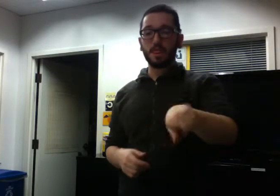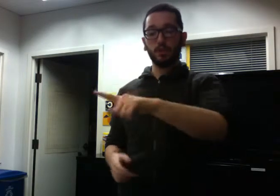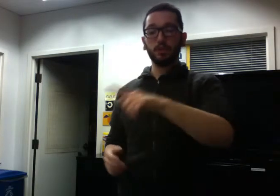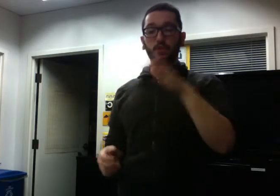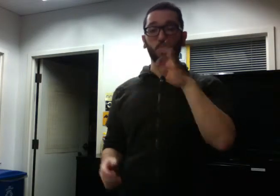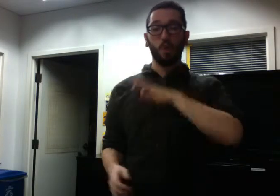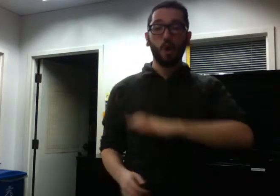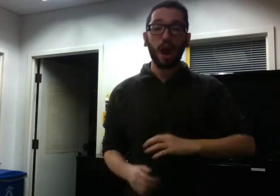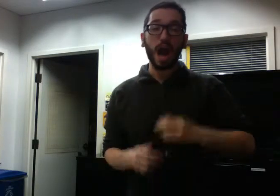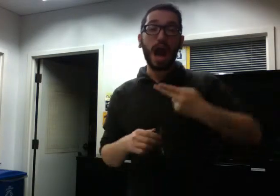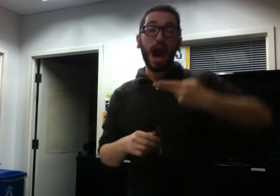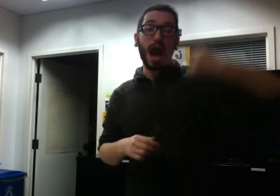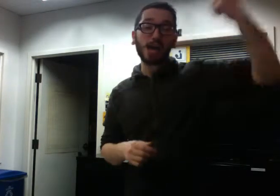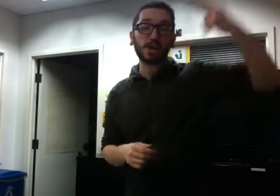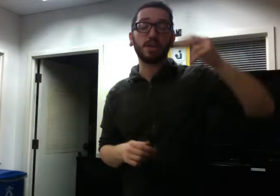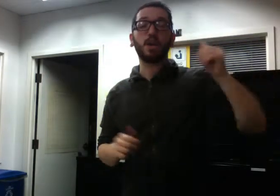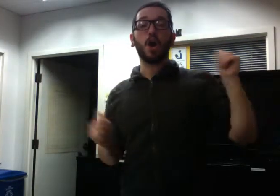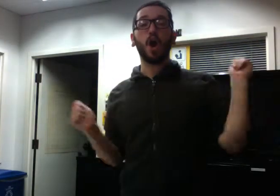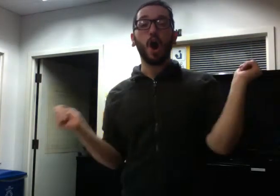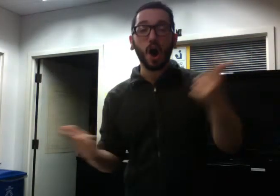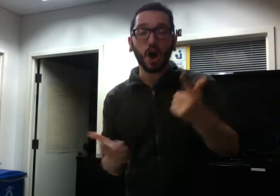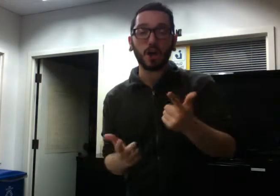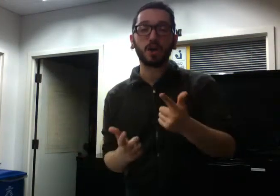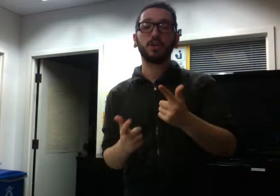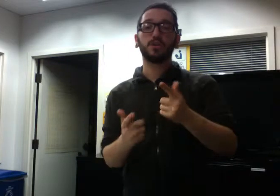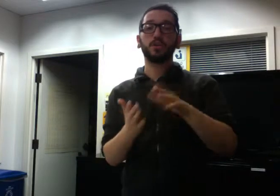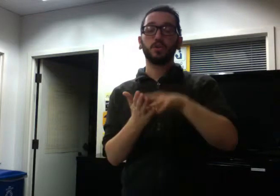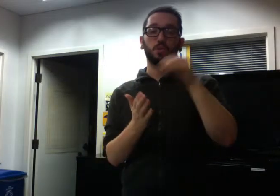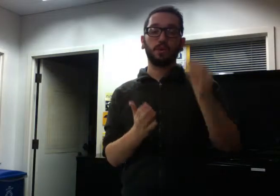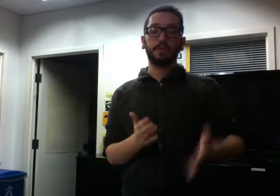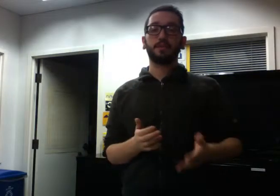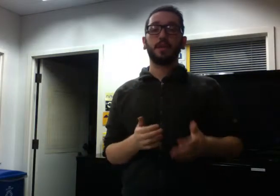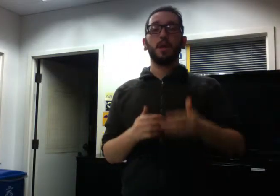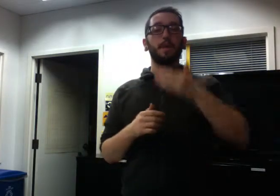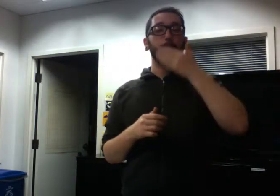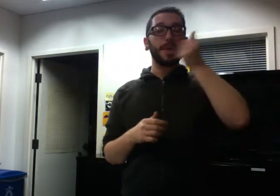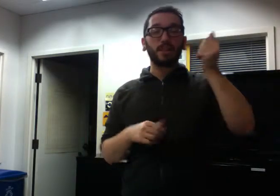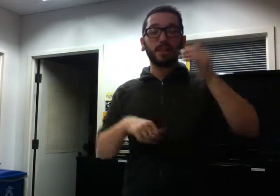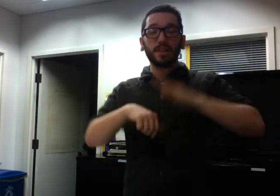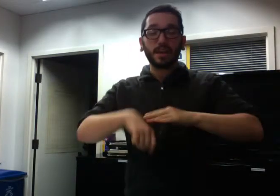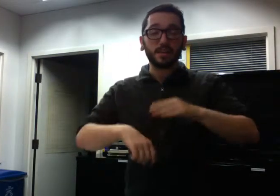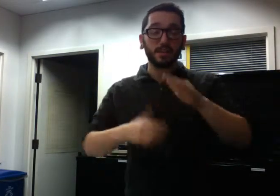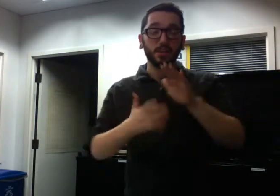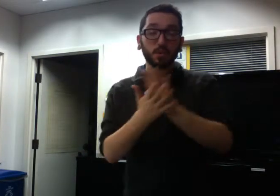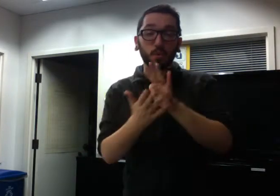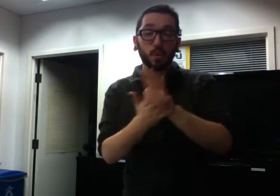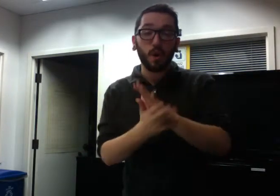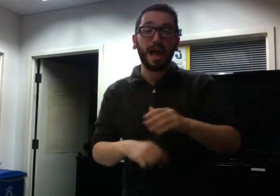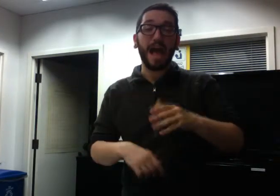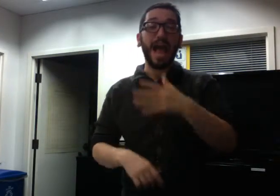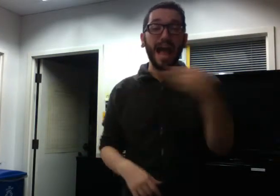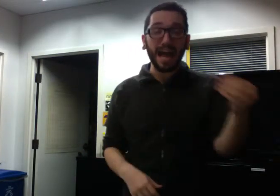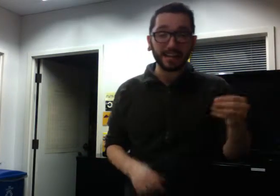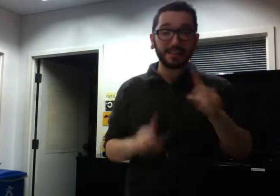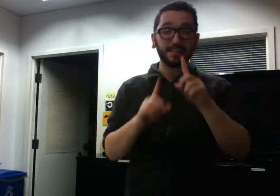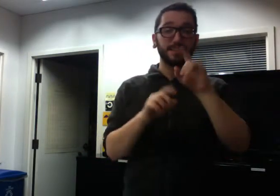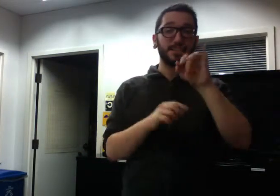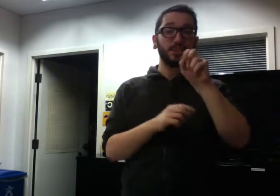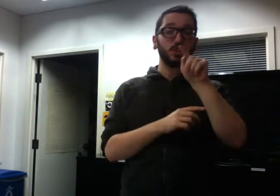not only in the school, but in the entire district. The teachers were brought in again. They were informed that